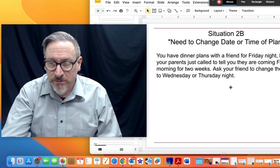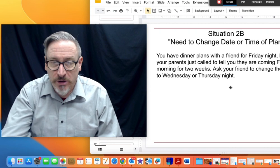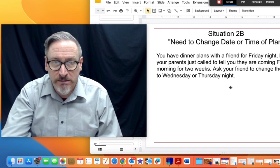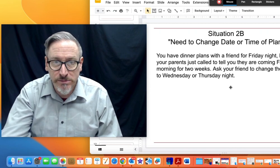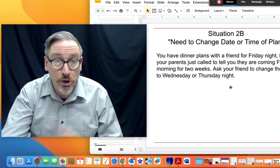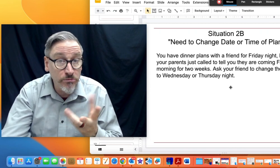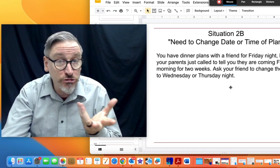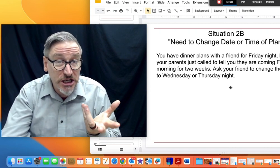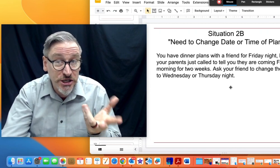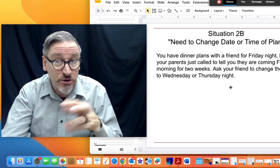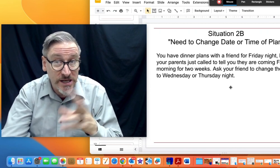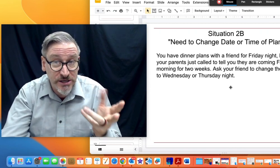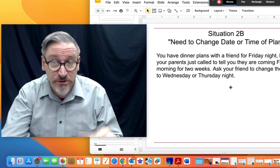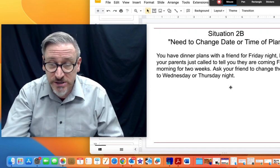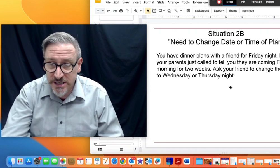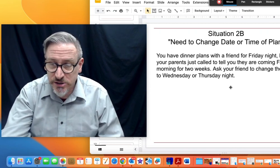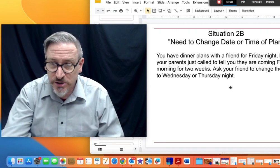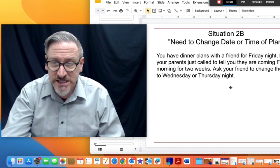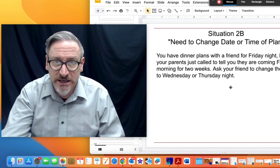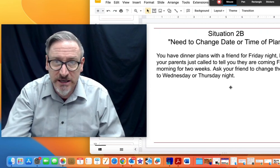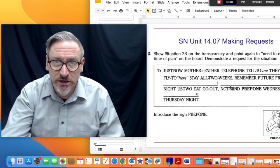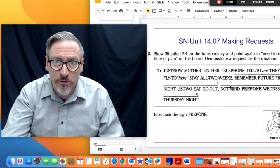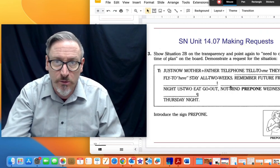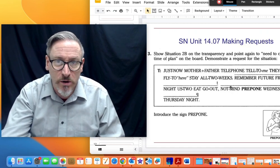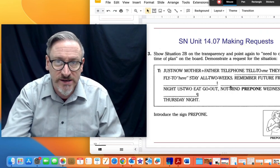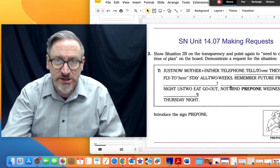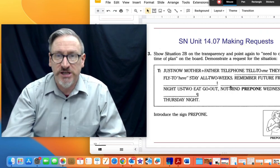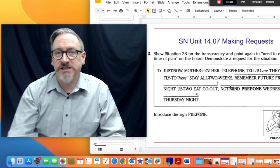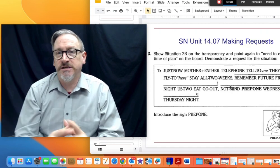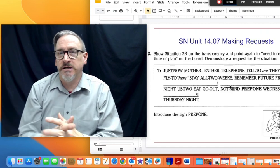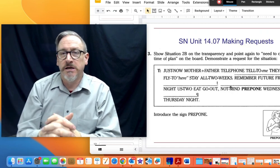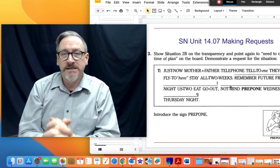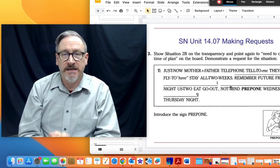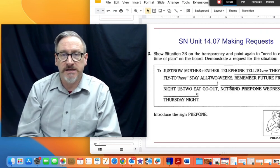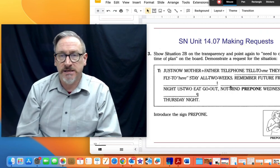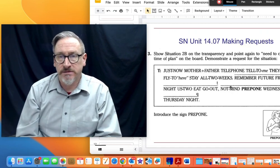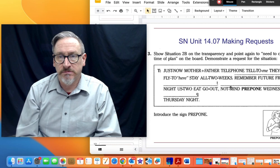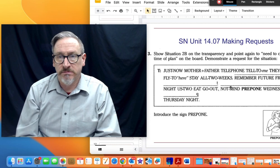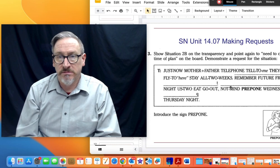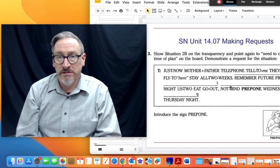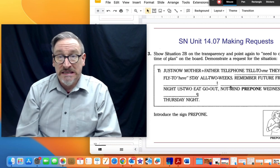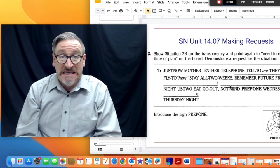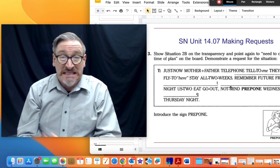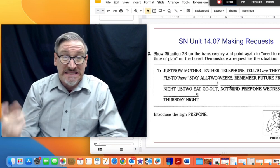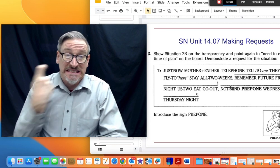Right. Okay. So changing it to Wednesday or Thursday. So let's take a look at one of the suggested sentences.